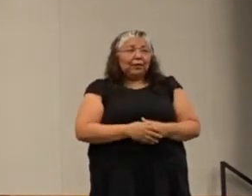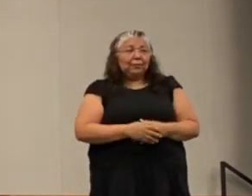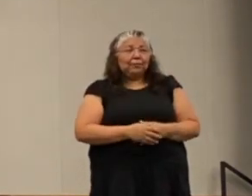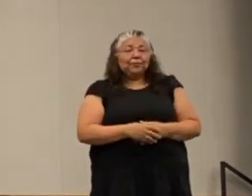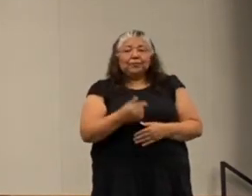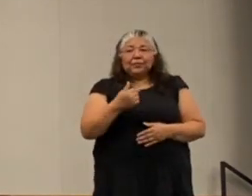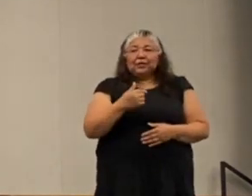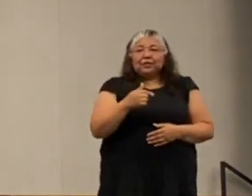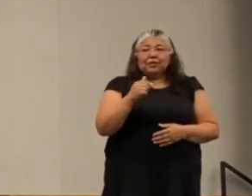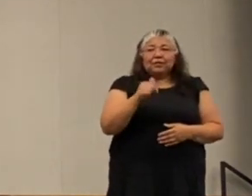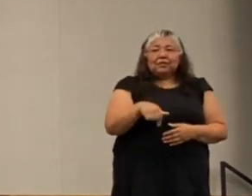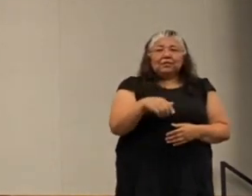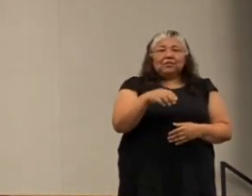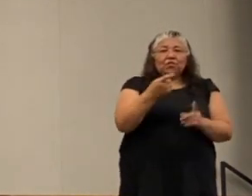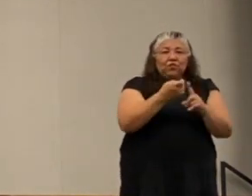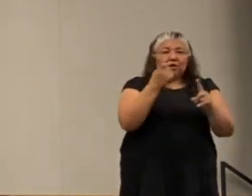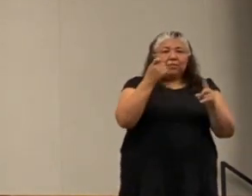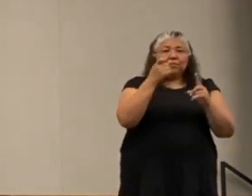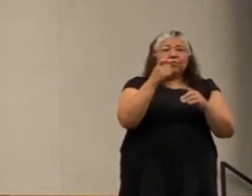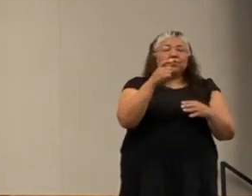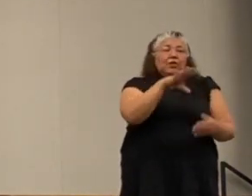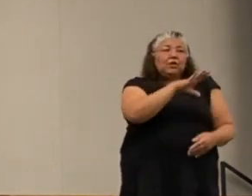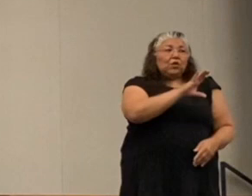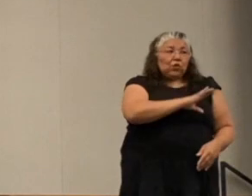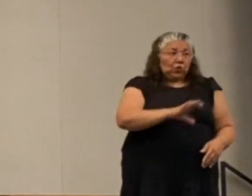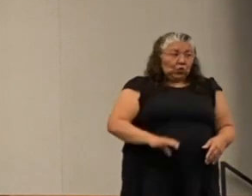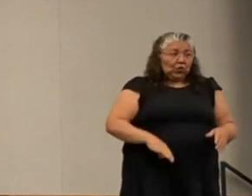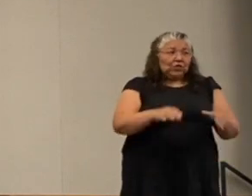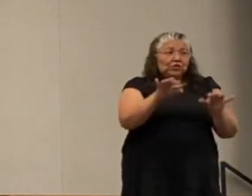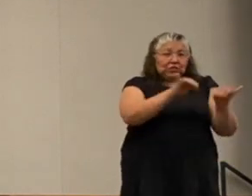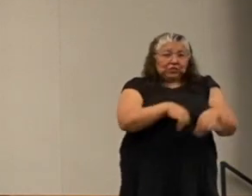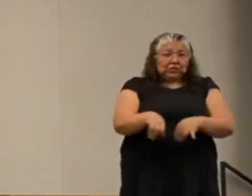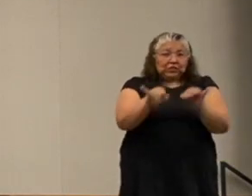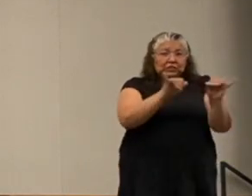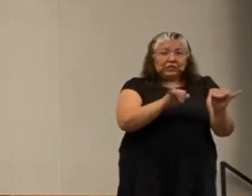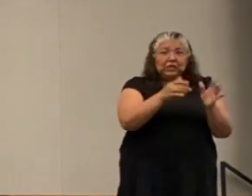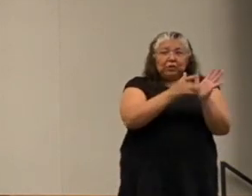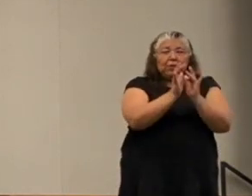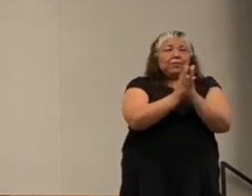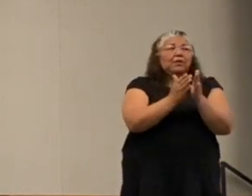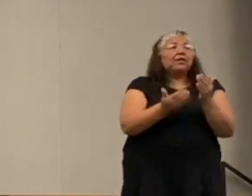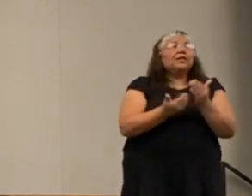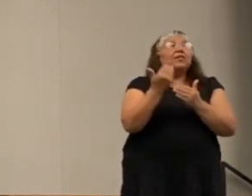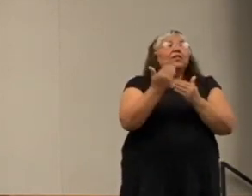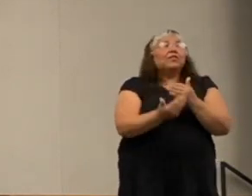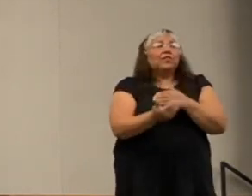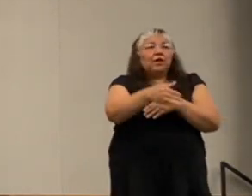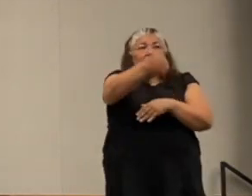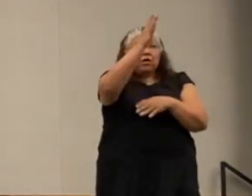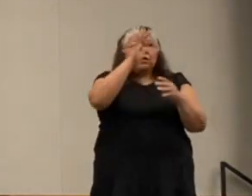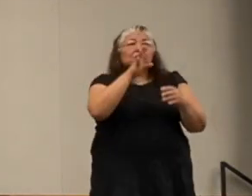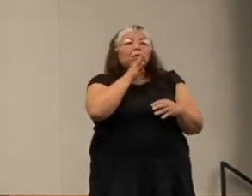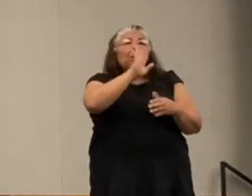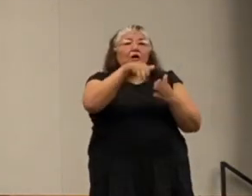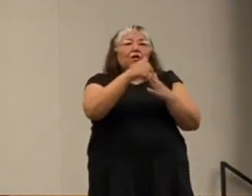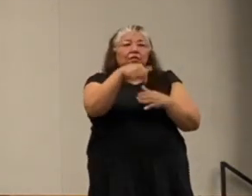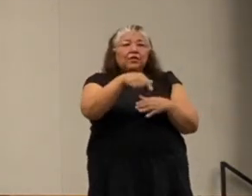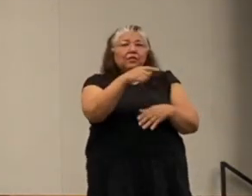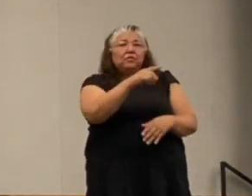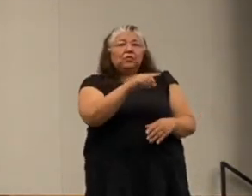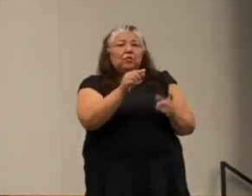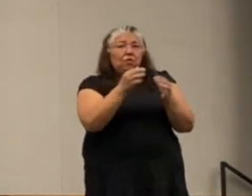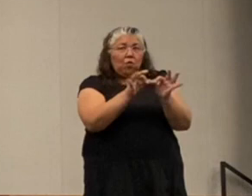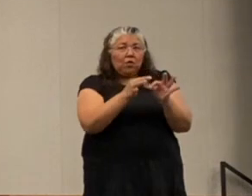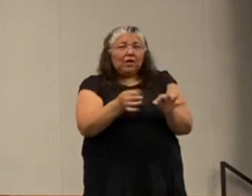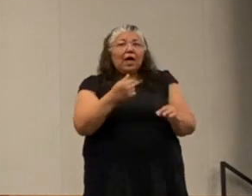And I'm coming from the Christian Standard Bible. Starting off with this. Then God spoke all these words. I am the